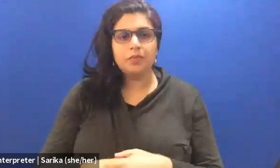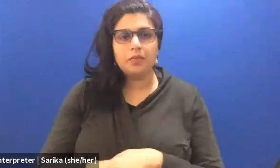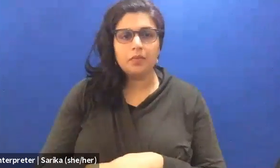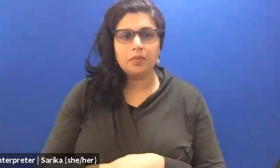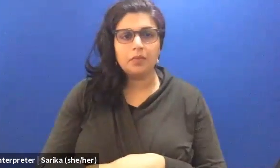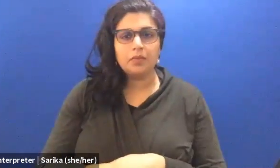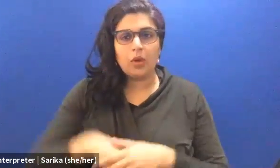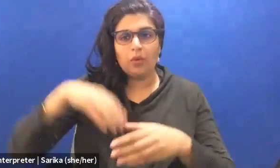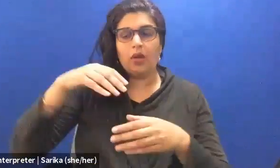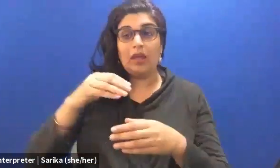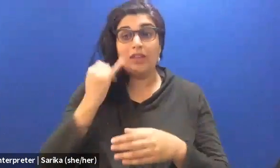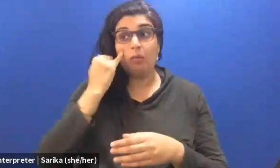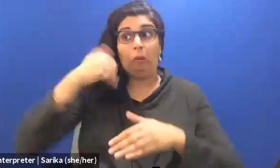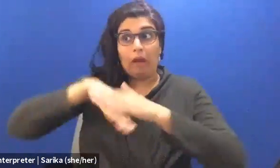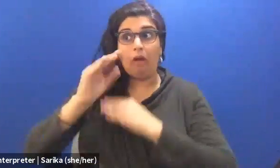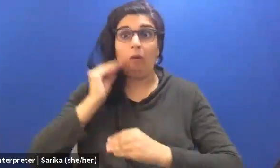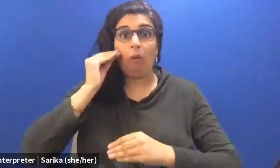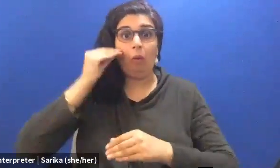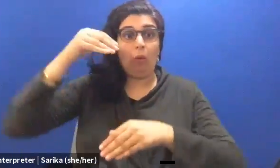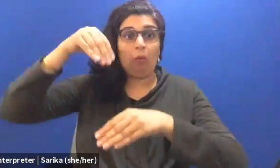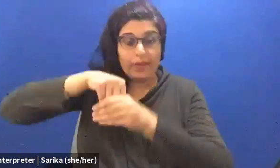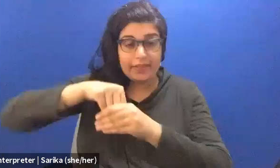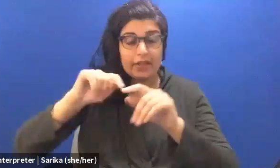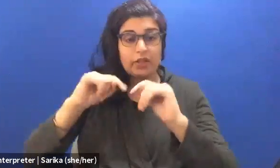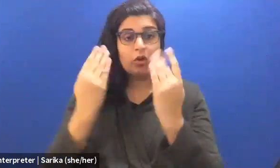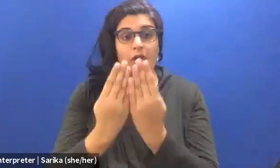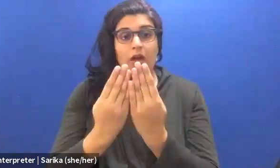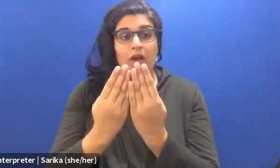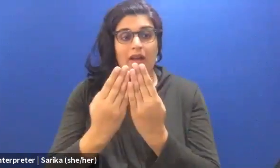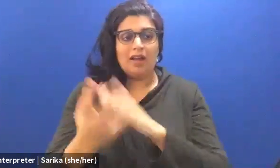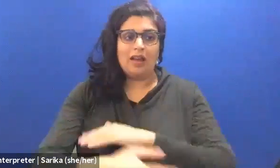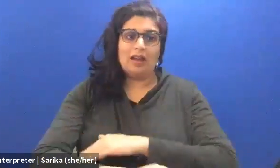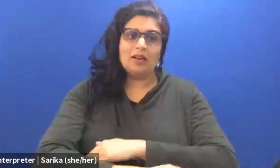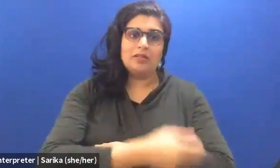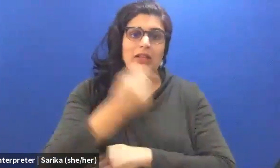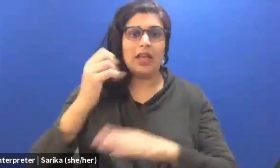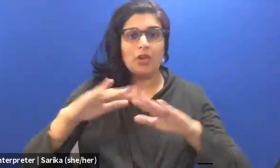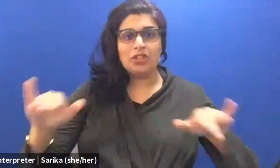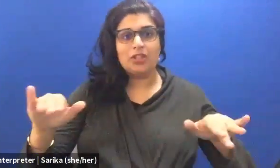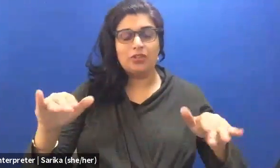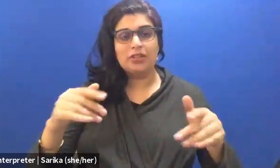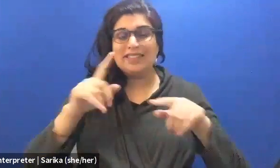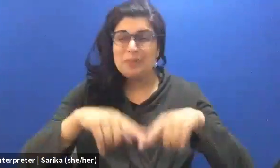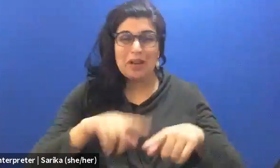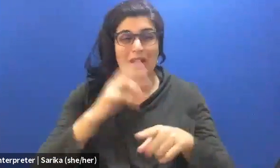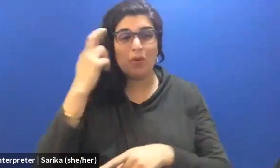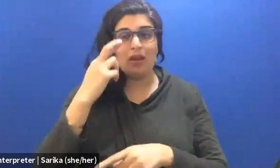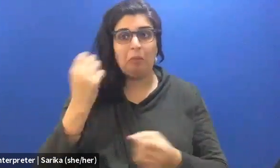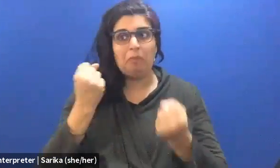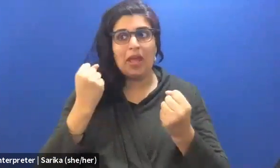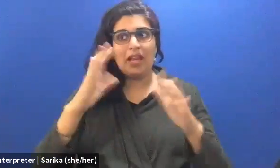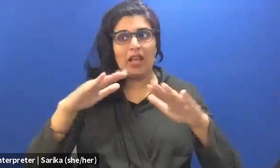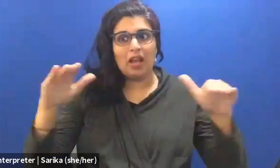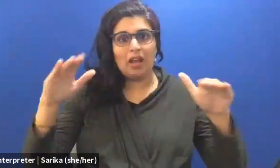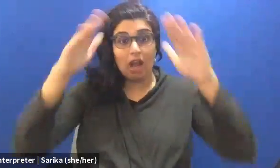within the tribe, and I had to remove children for whatever reason, a lot of adults just sat there and let me